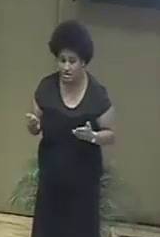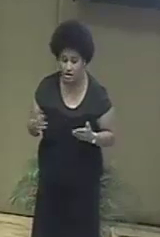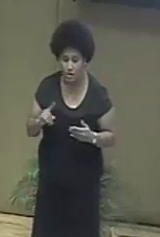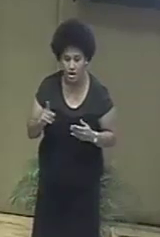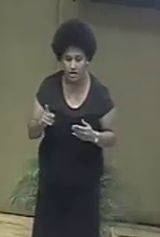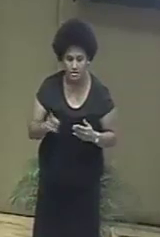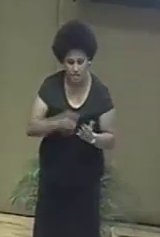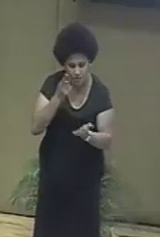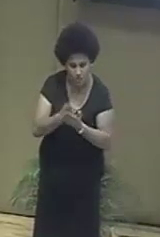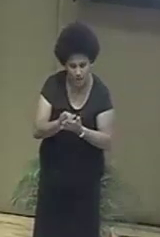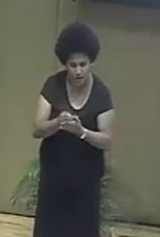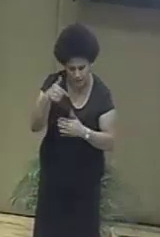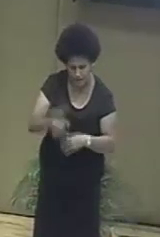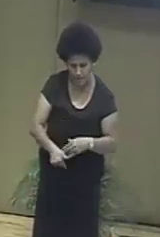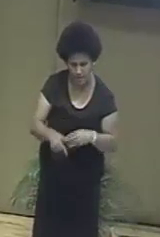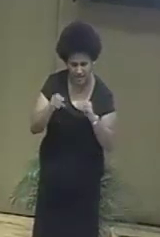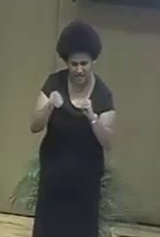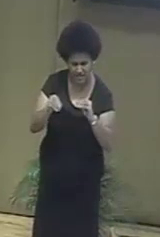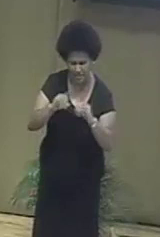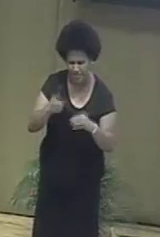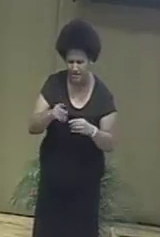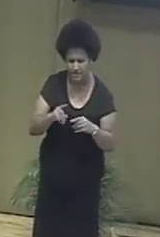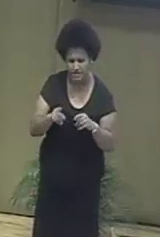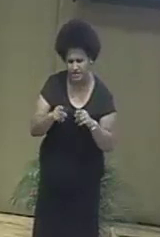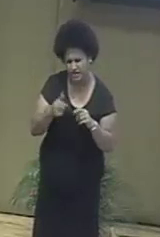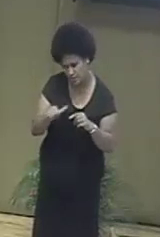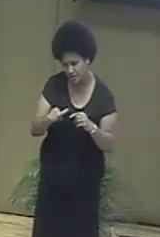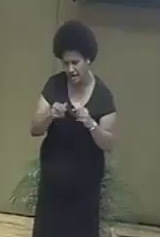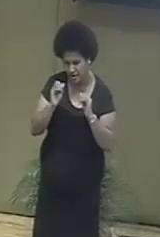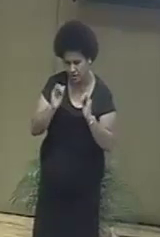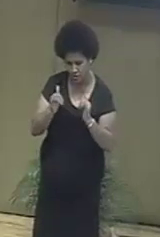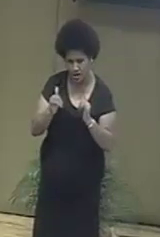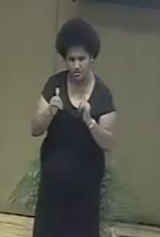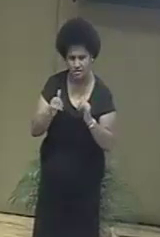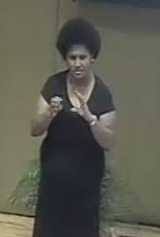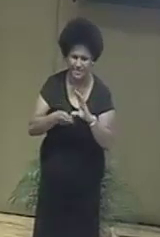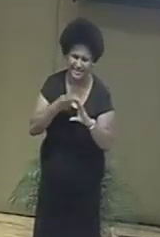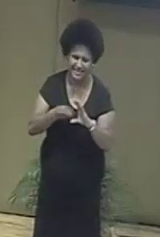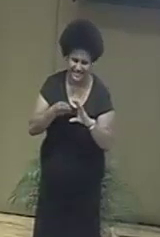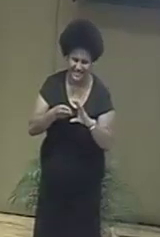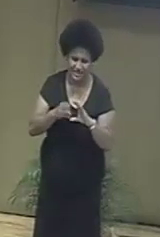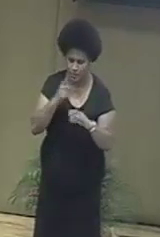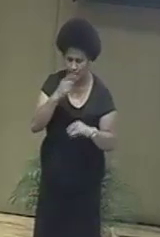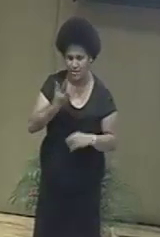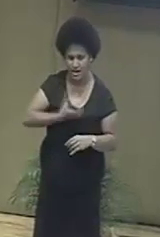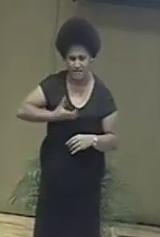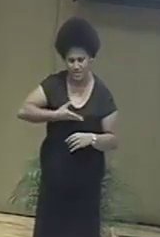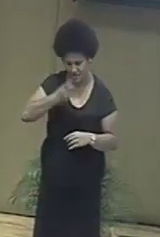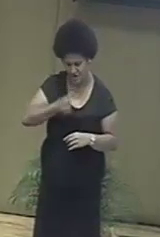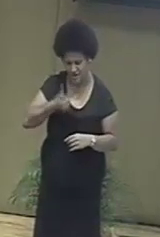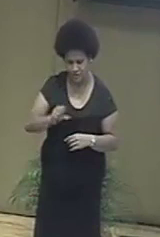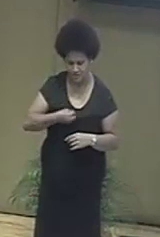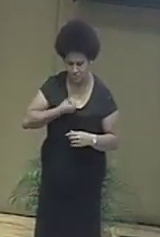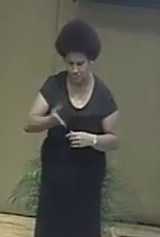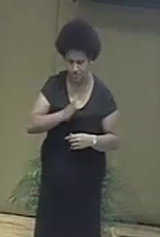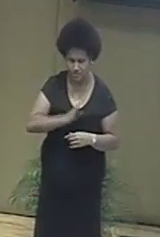to put core teaching information in Facebook. We use it as a social medium to engage and get students who are comfortable using that